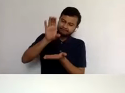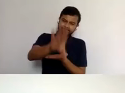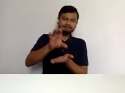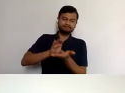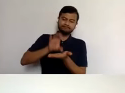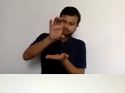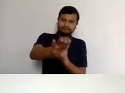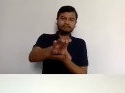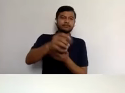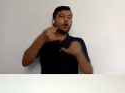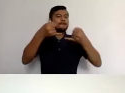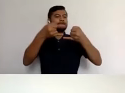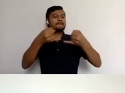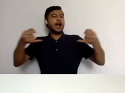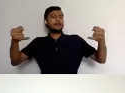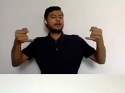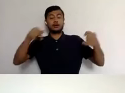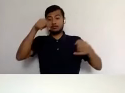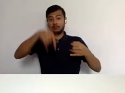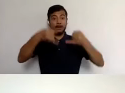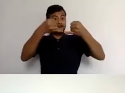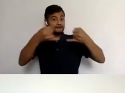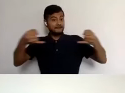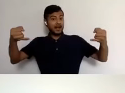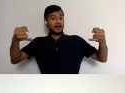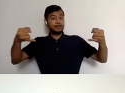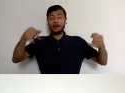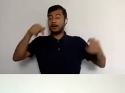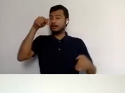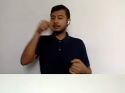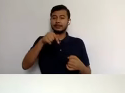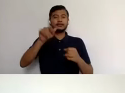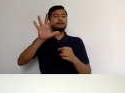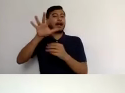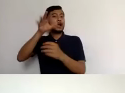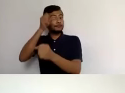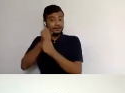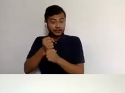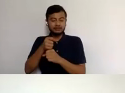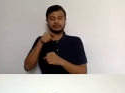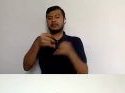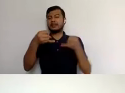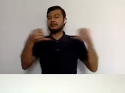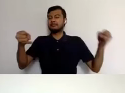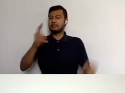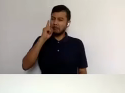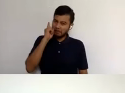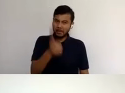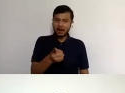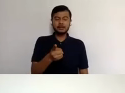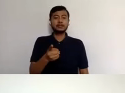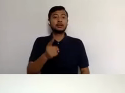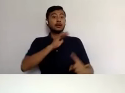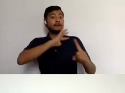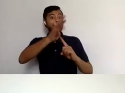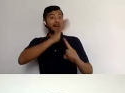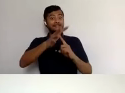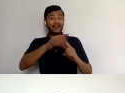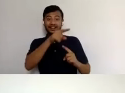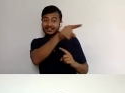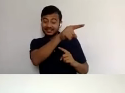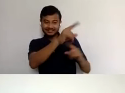Fiber is effectively going to be the lifeblood of 5G and Wi-Fi, especially as Wi-Fi continues to